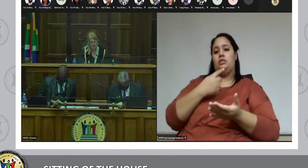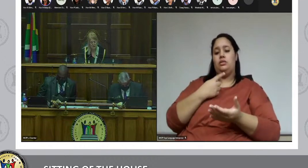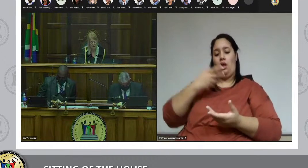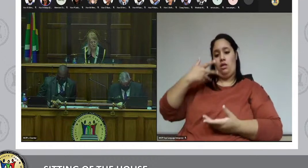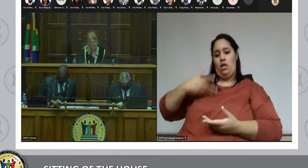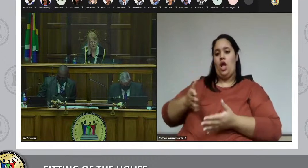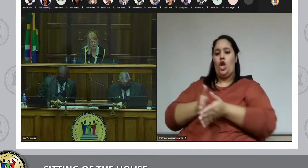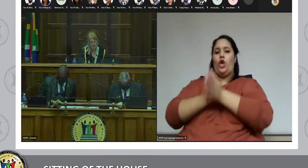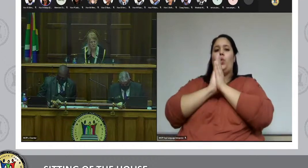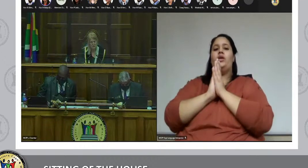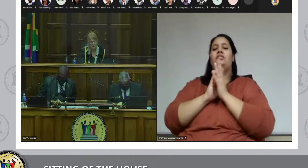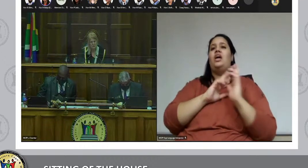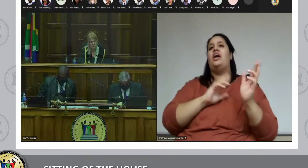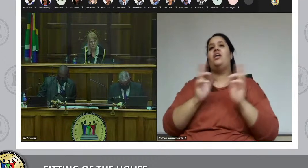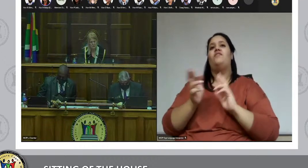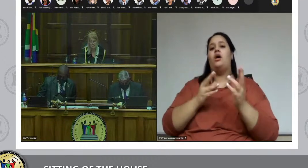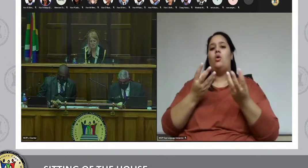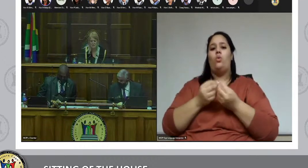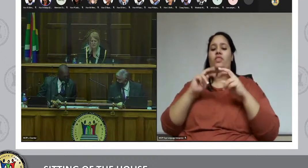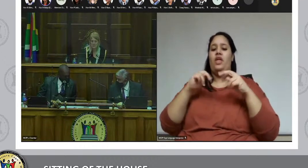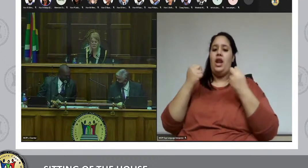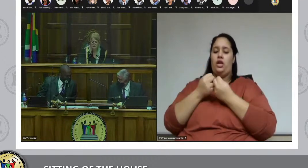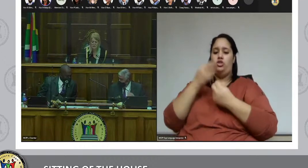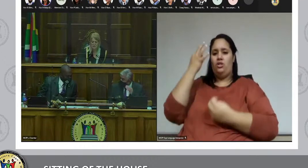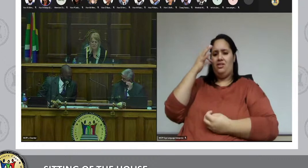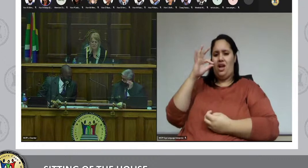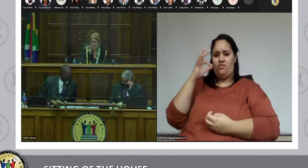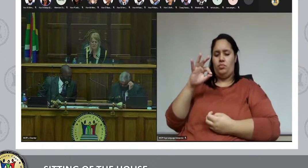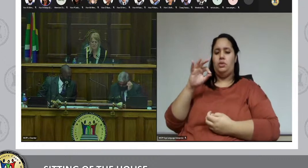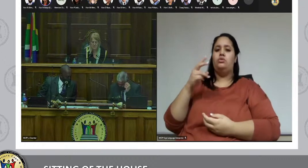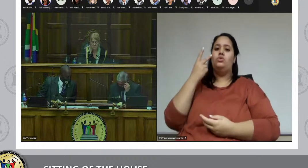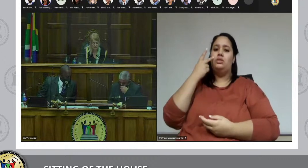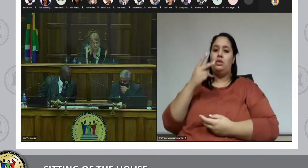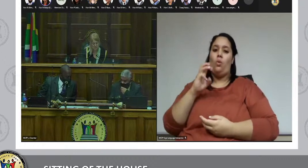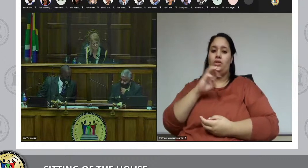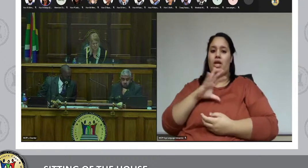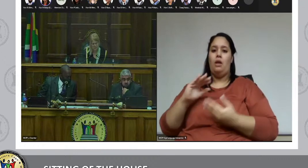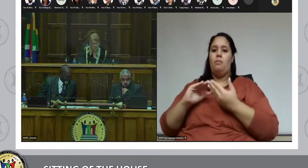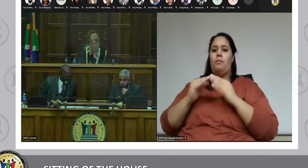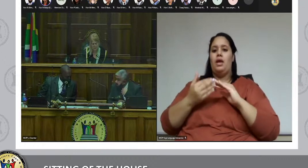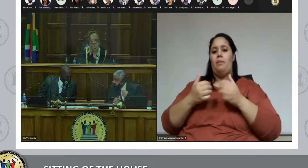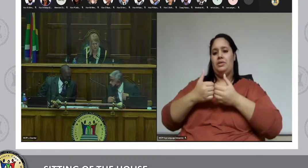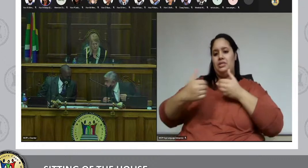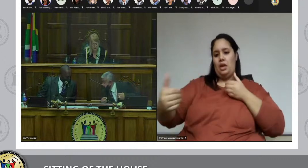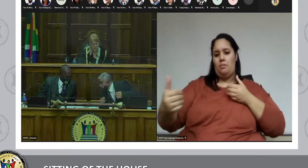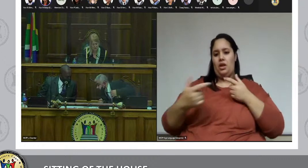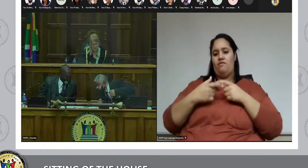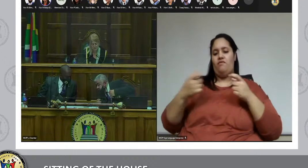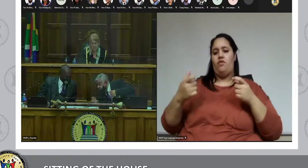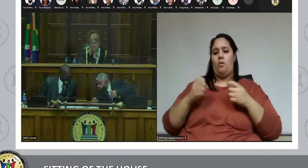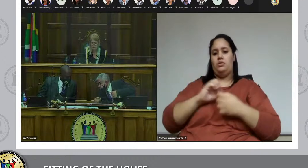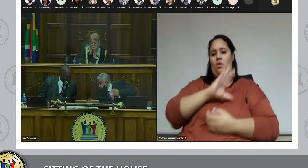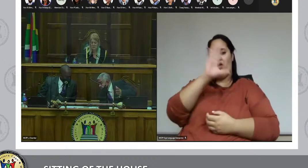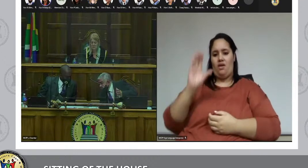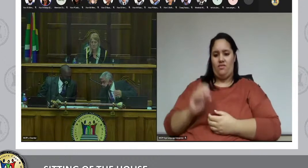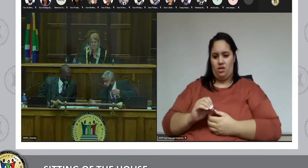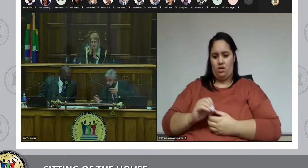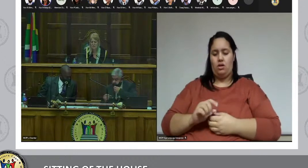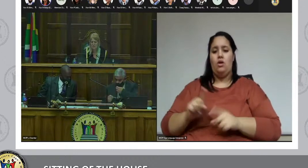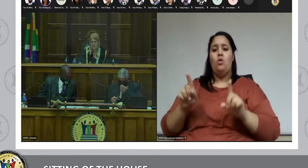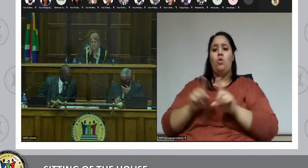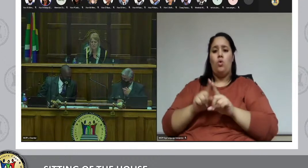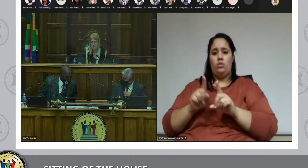a referendum with the national government that will see Western Cape being separated from the rest of South Africa.